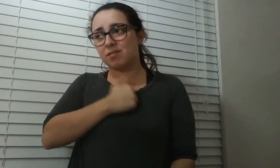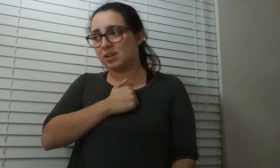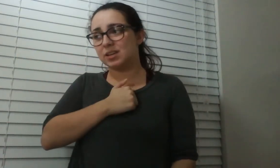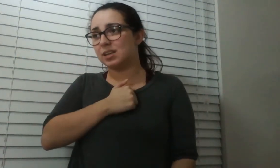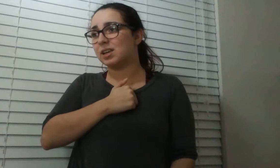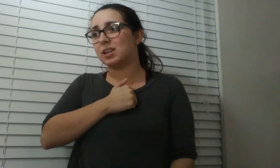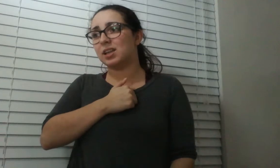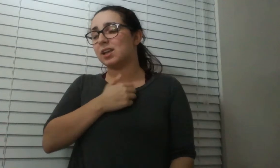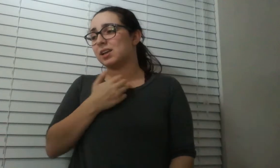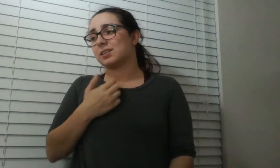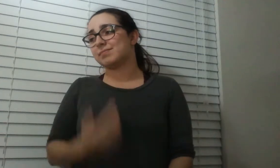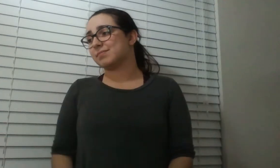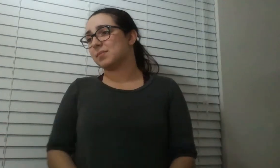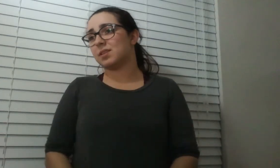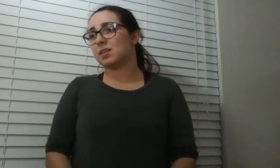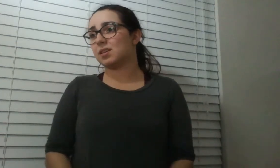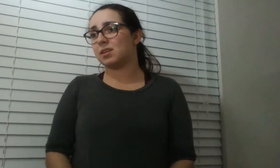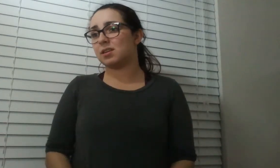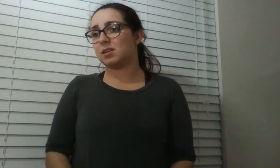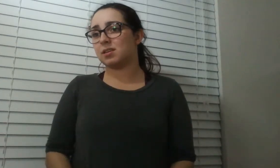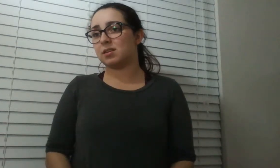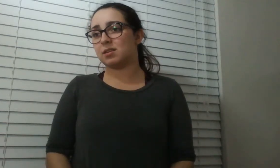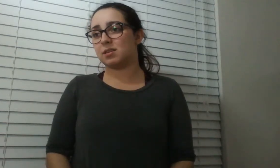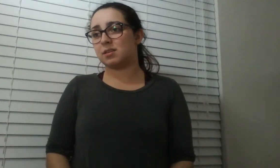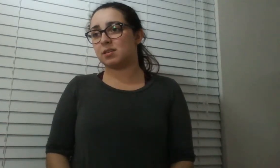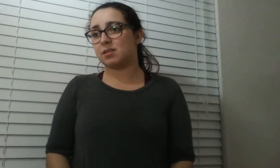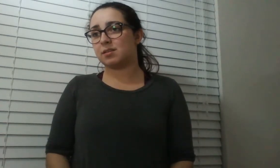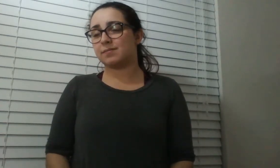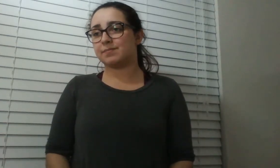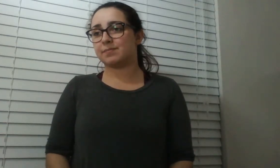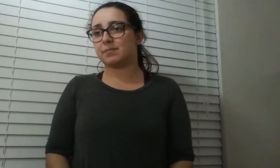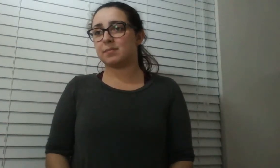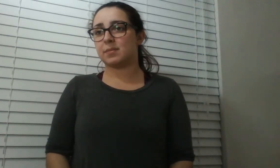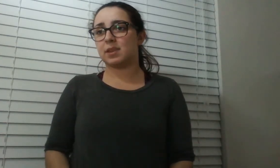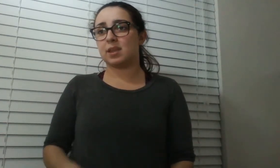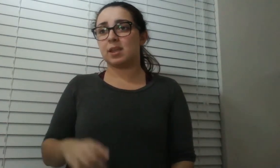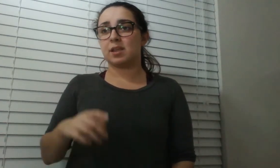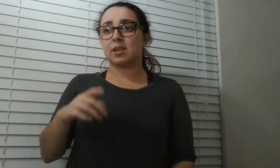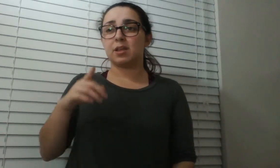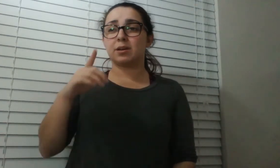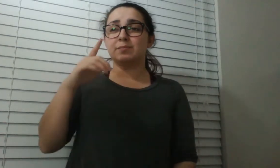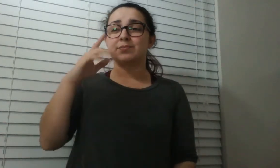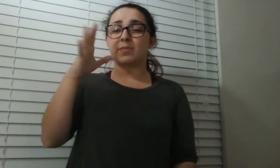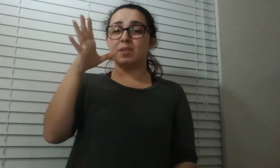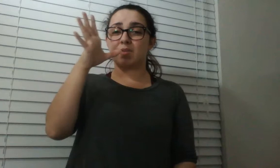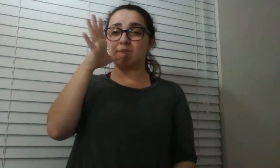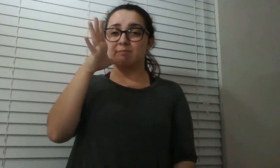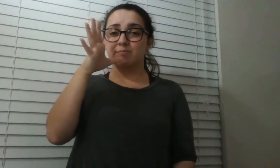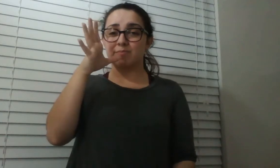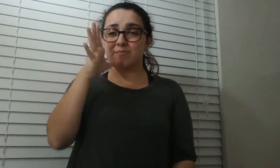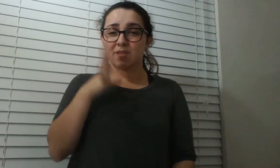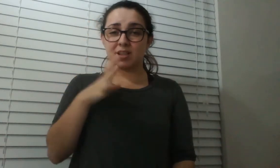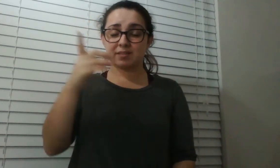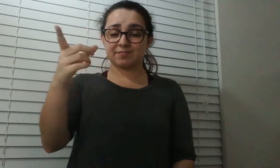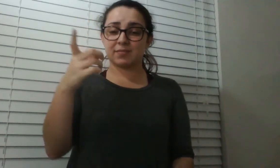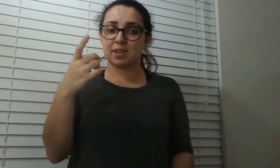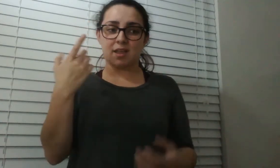sorry about what happened. I never had my heart sink in that way from any email I've